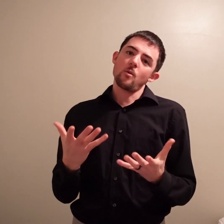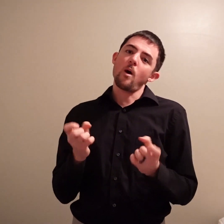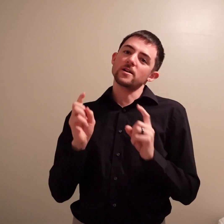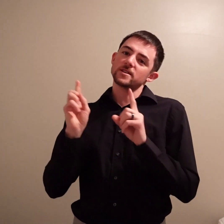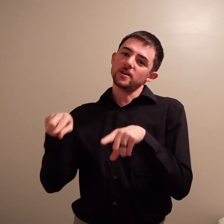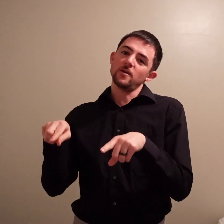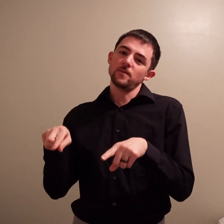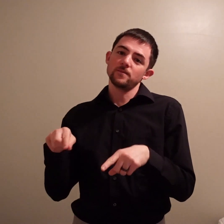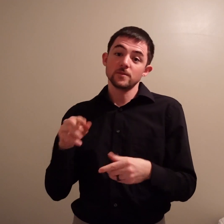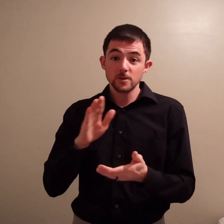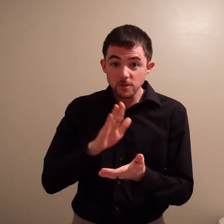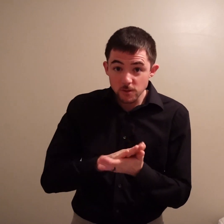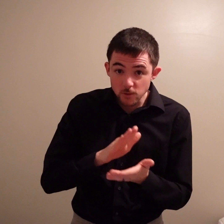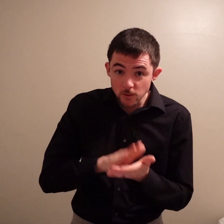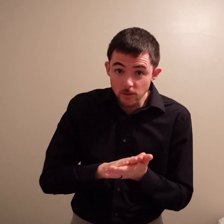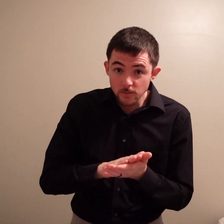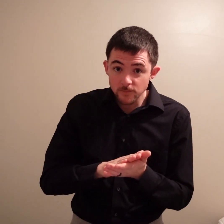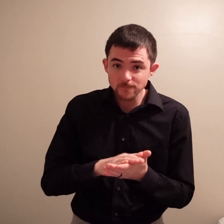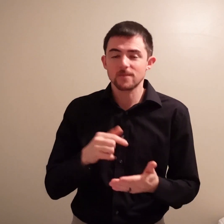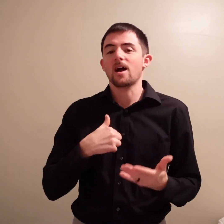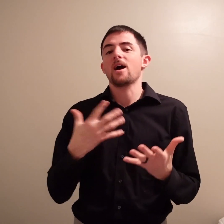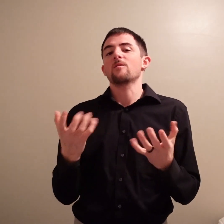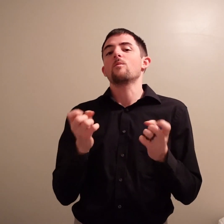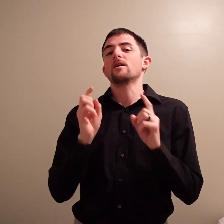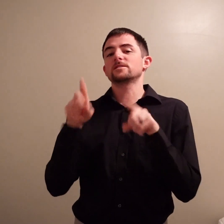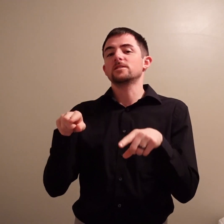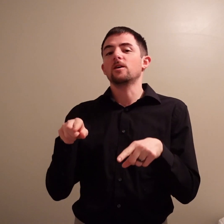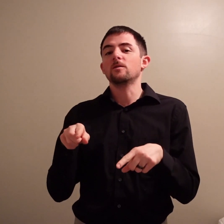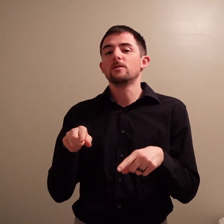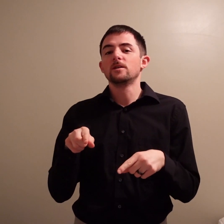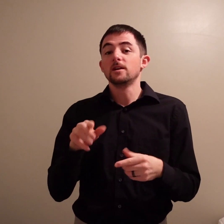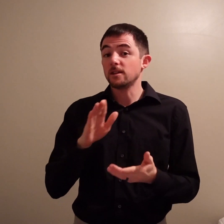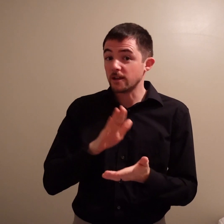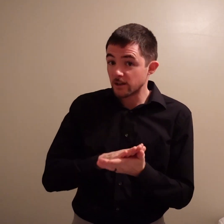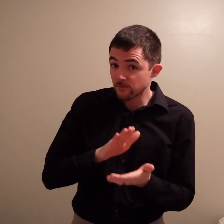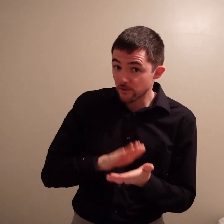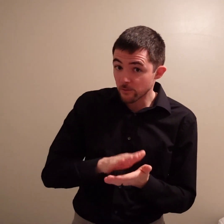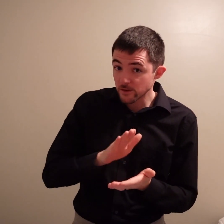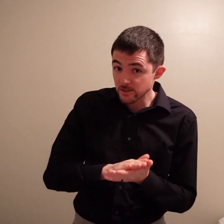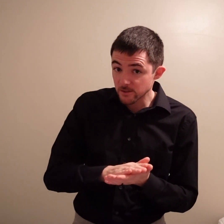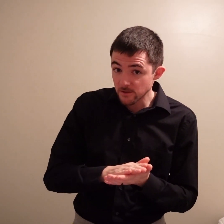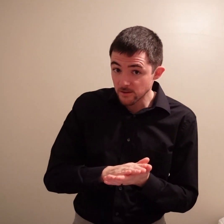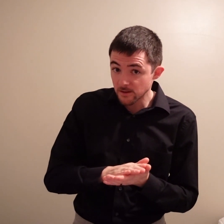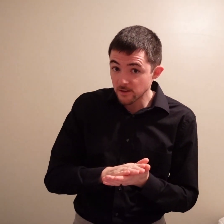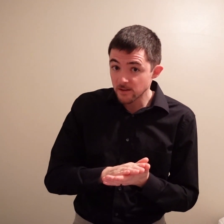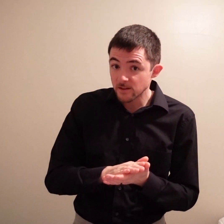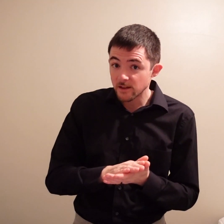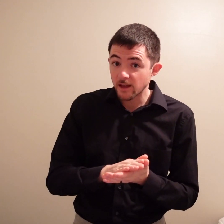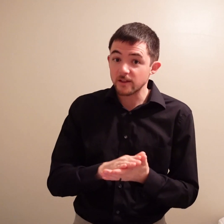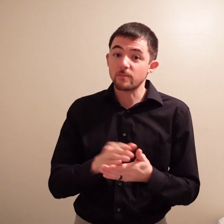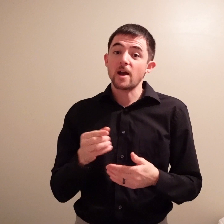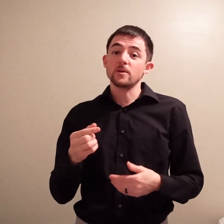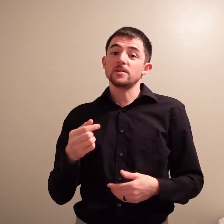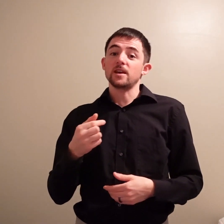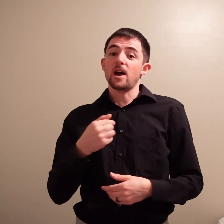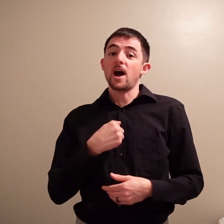want to go. School, I want to go. Lean in for the word school and lean back when you say